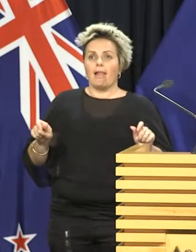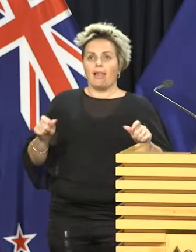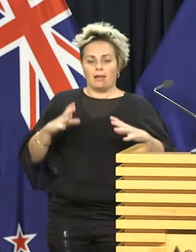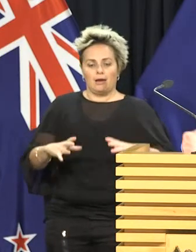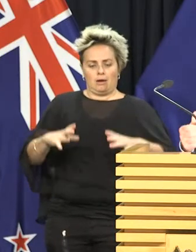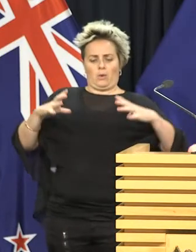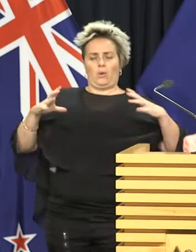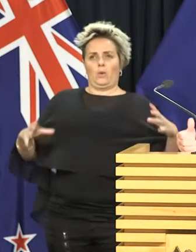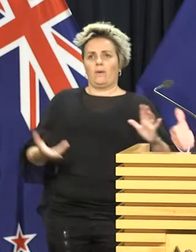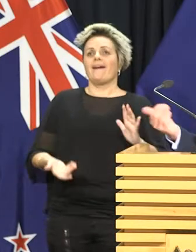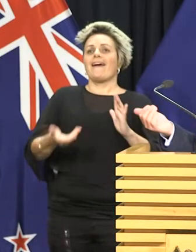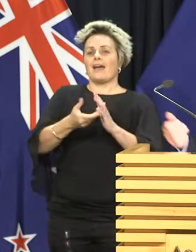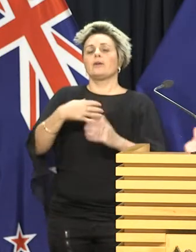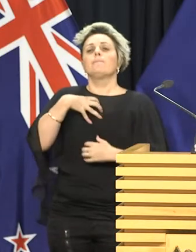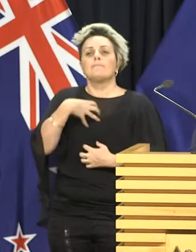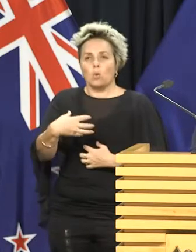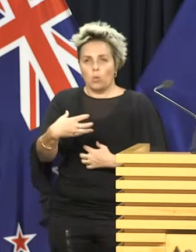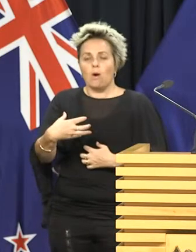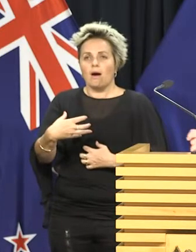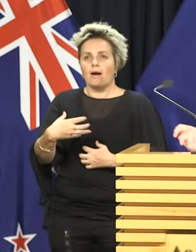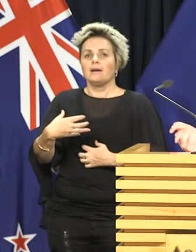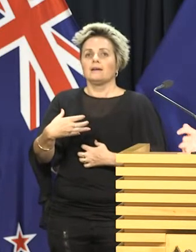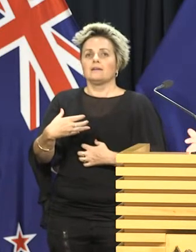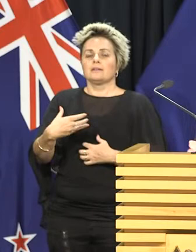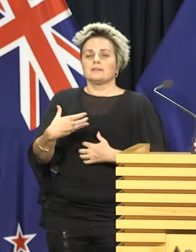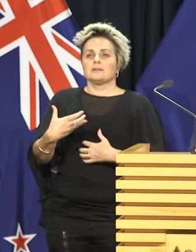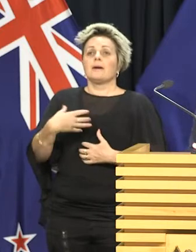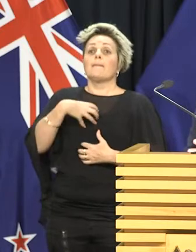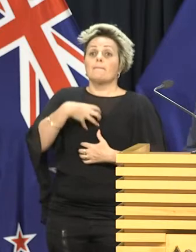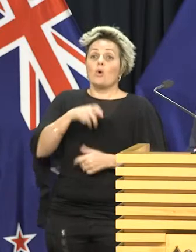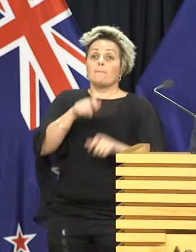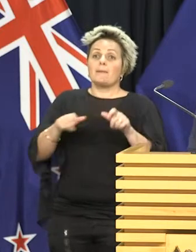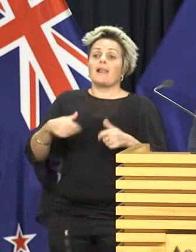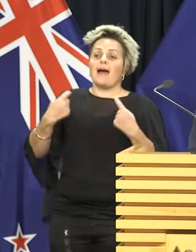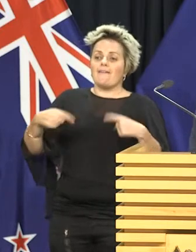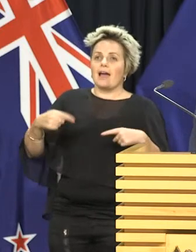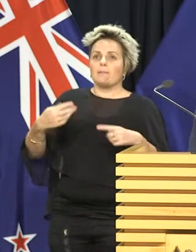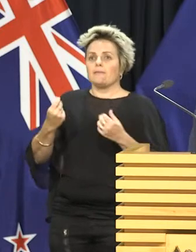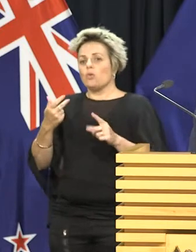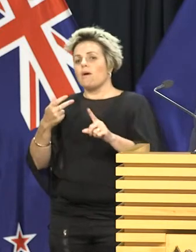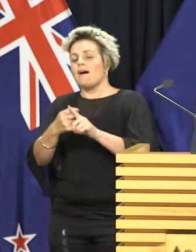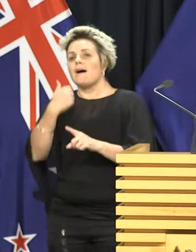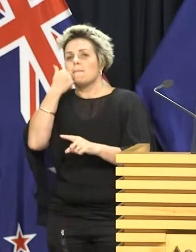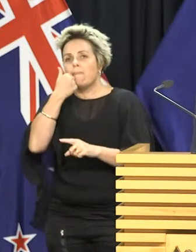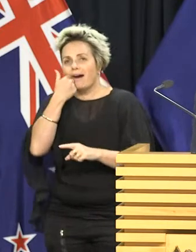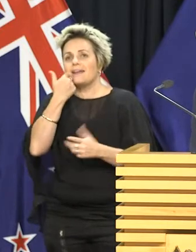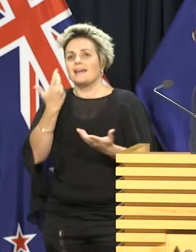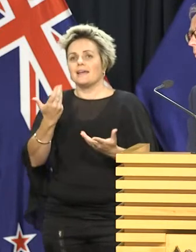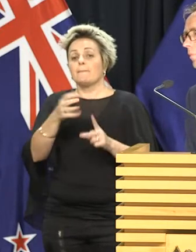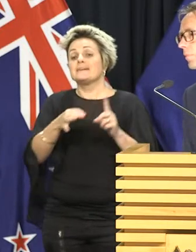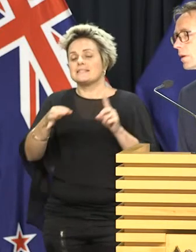that workforce, and also, of course, increase the workforce available, particularly for Māori and Pacific providers.